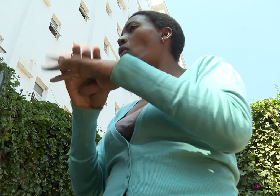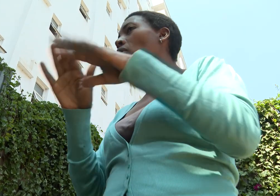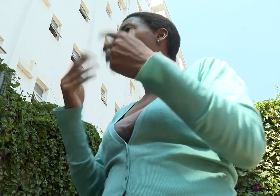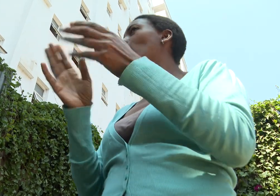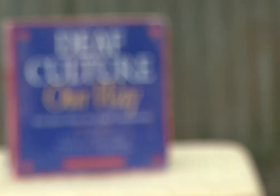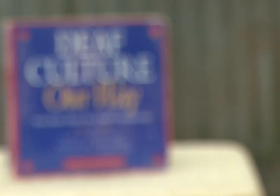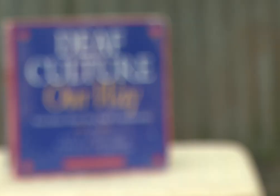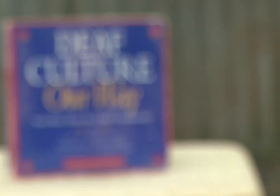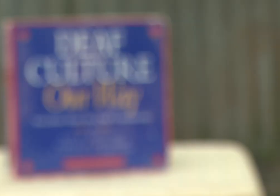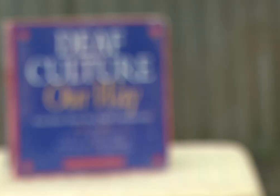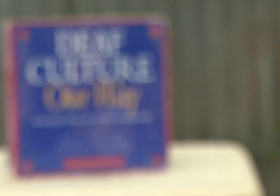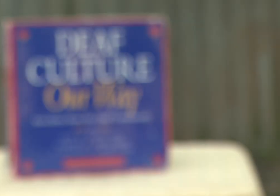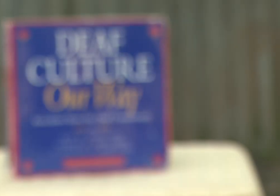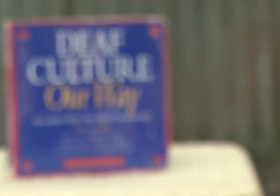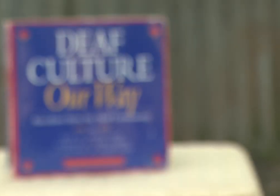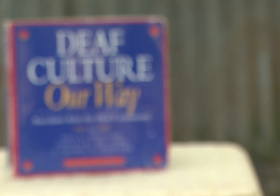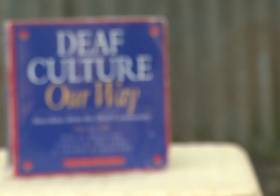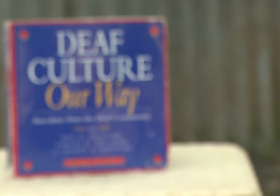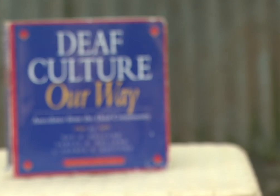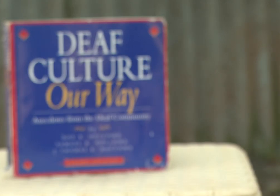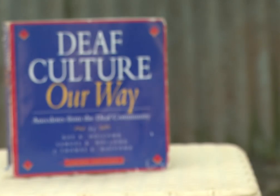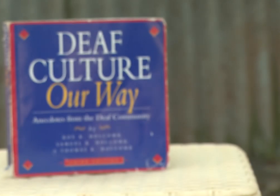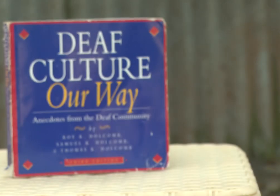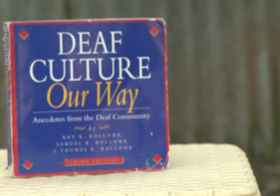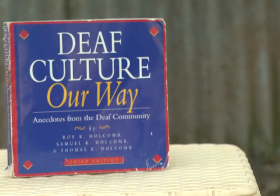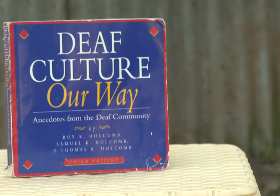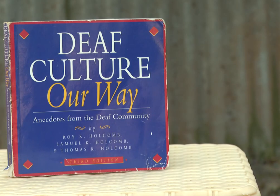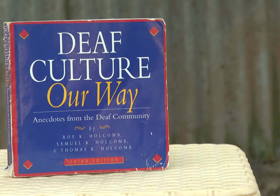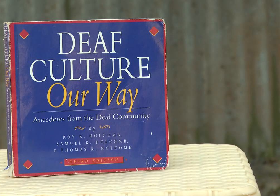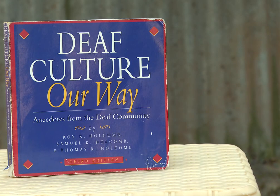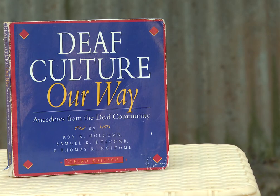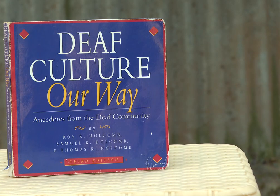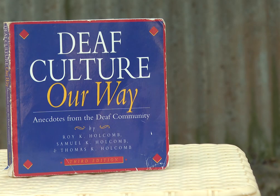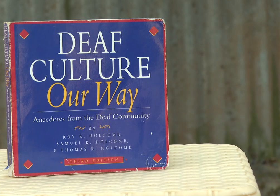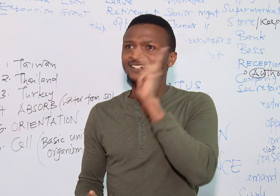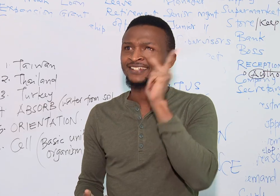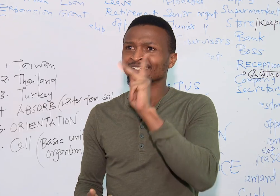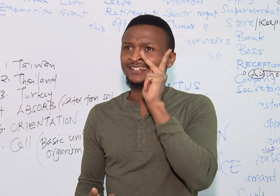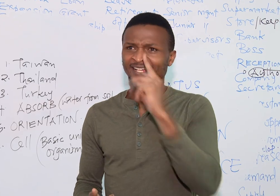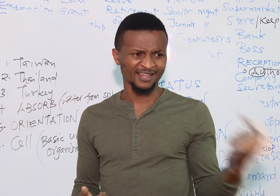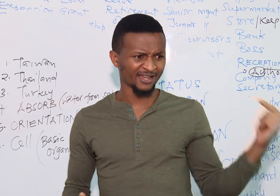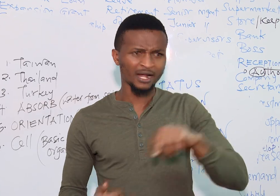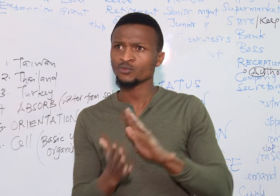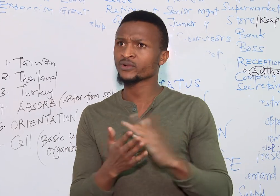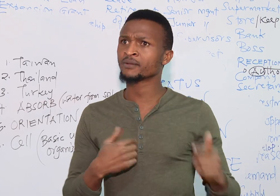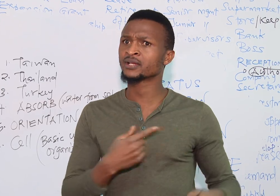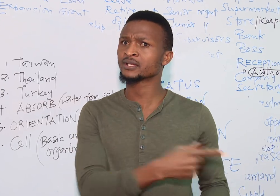done to help provide the masks at affordable prices to the deaf, who desperately need them for effective communication,